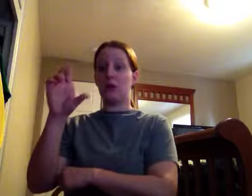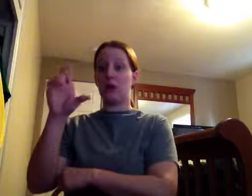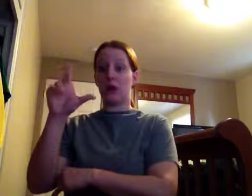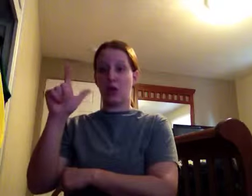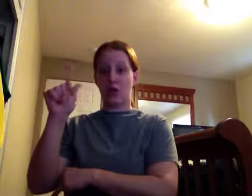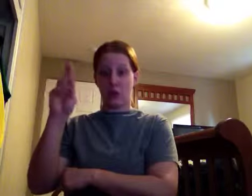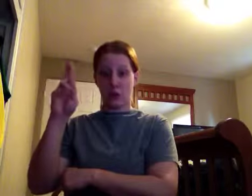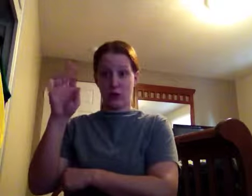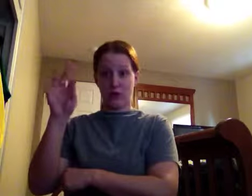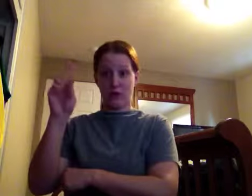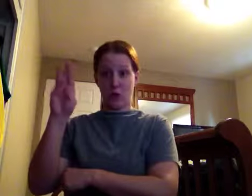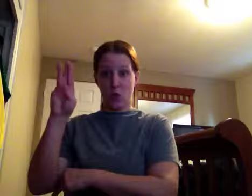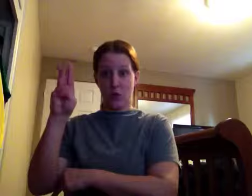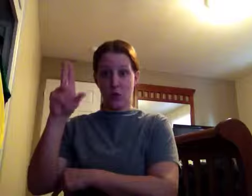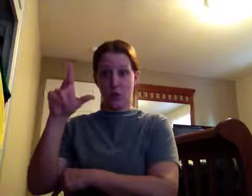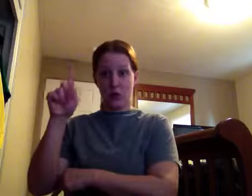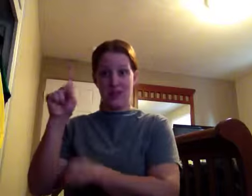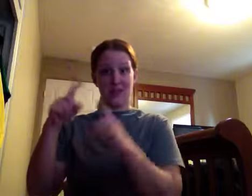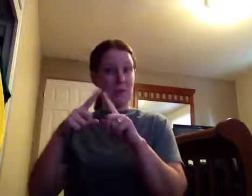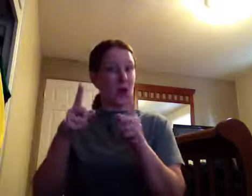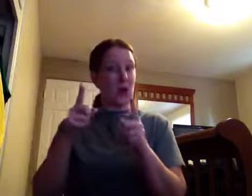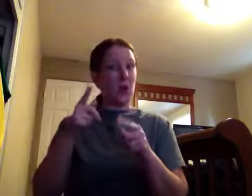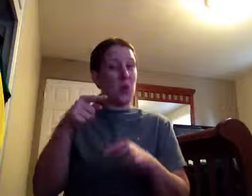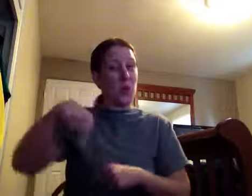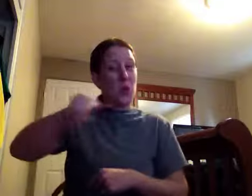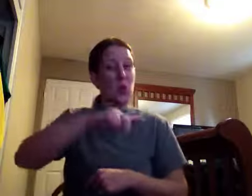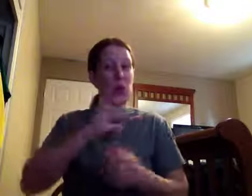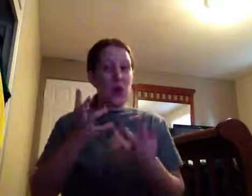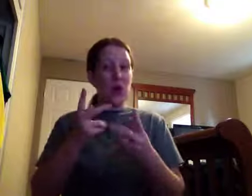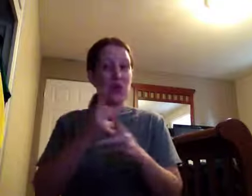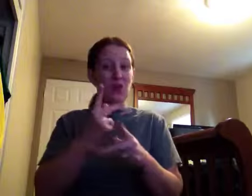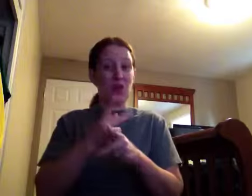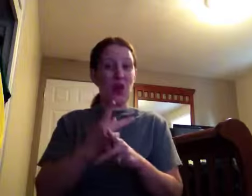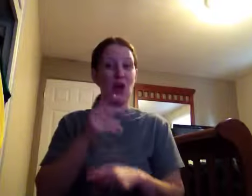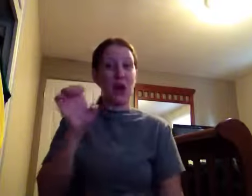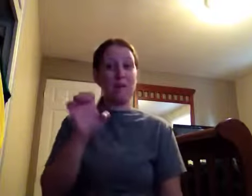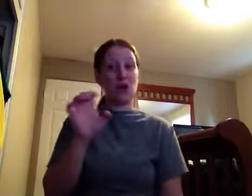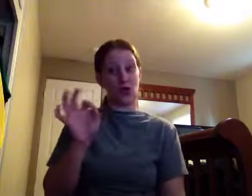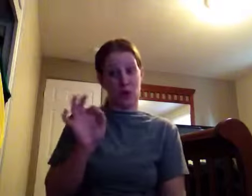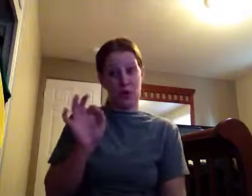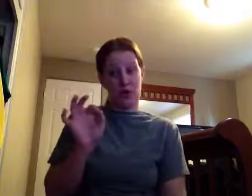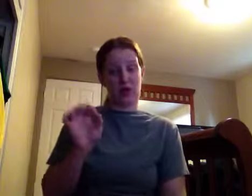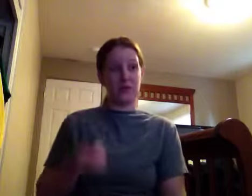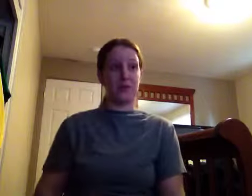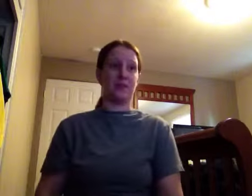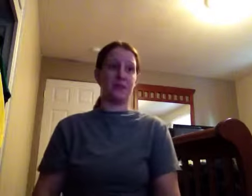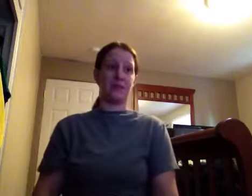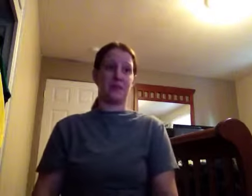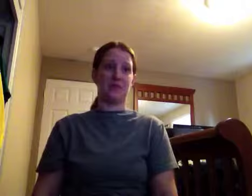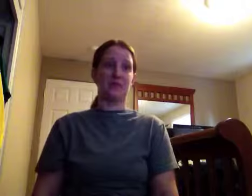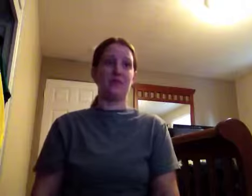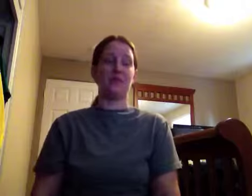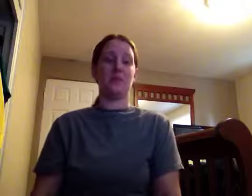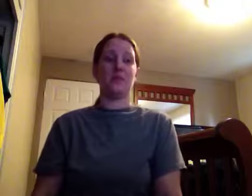formula, the simplest whole number ratio. And that empirical formula is the same for both of these. Now, let me